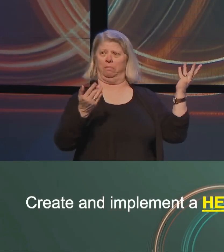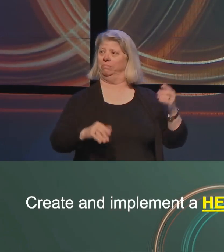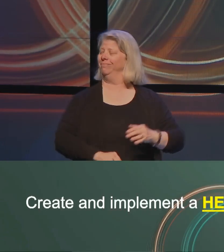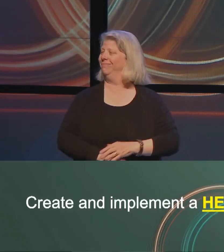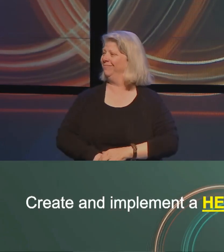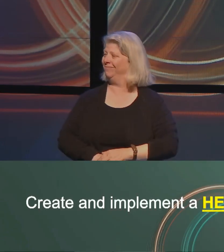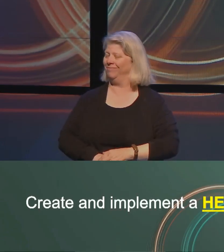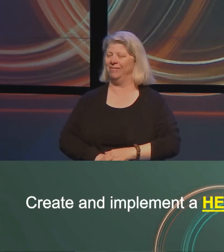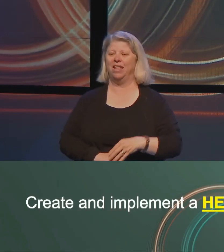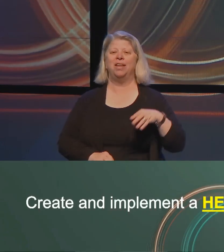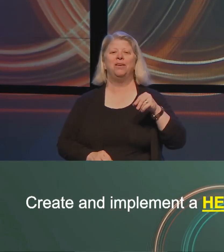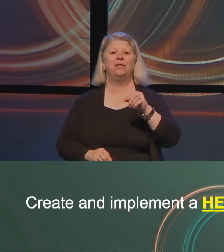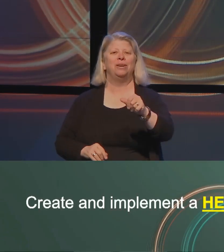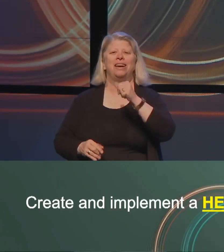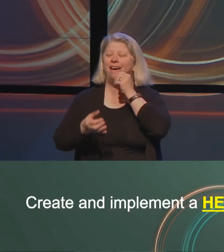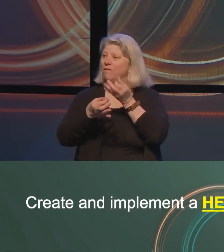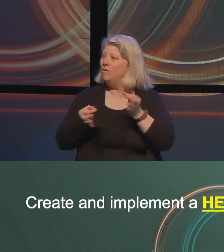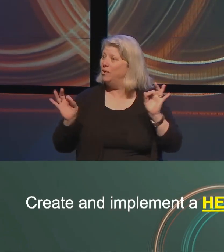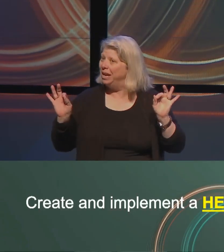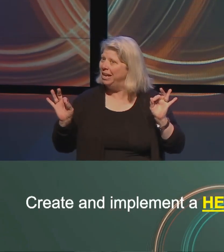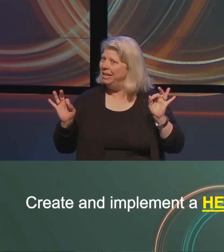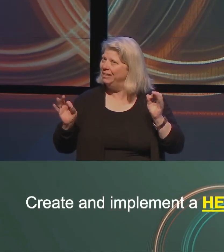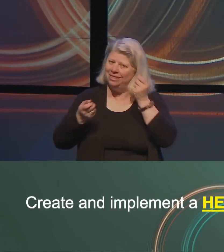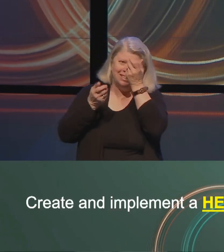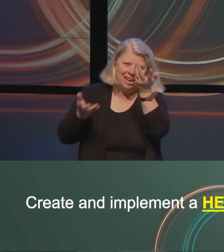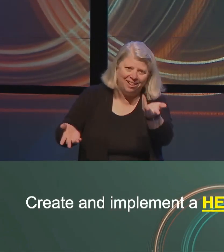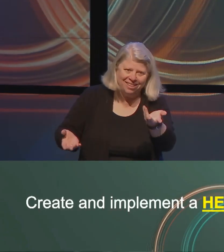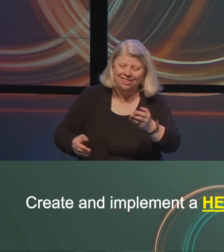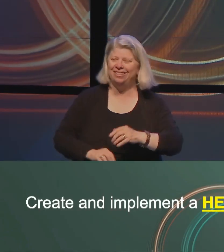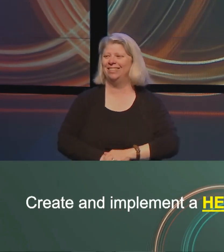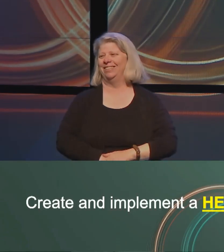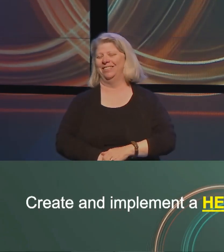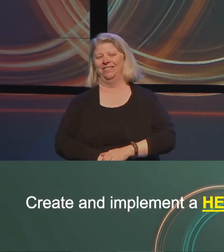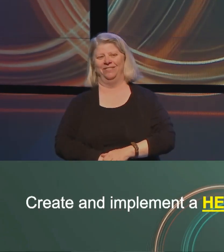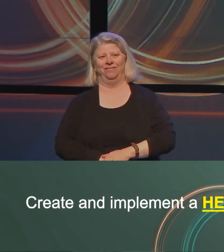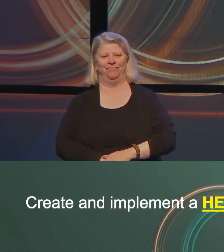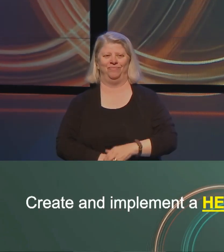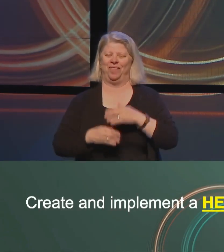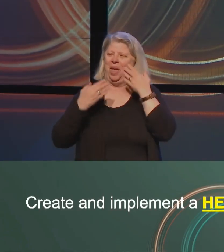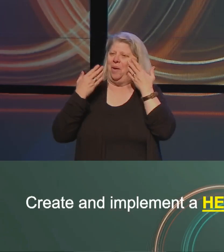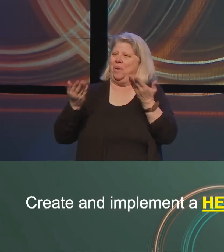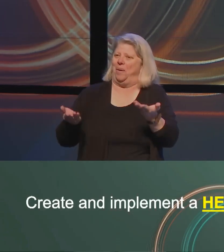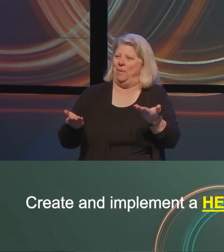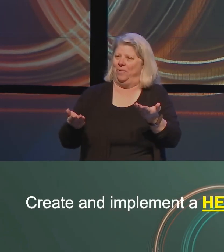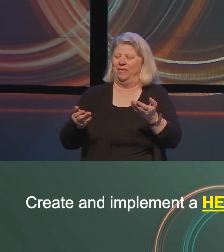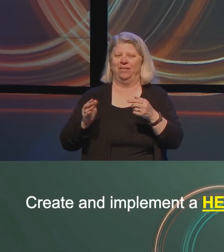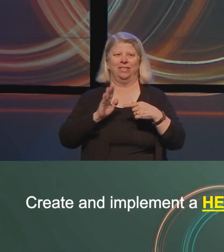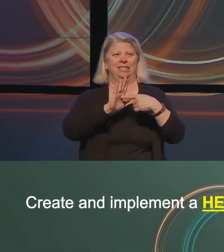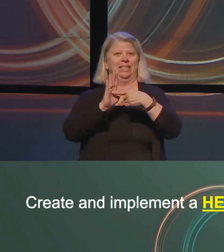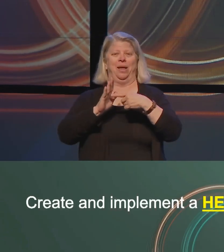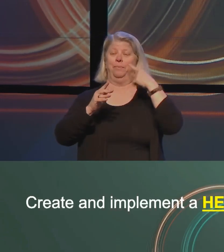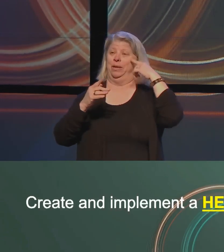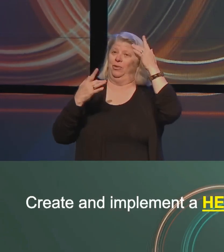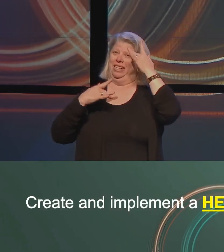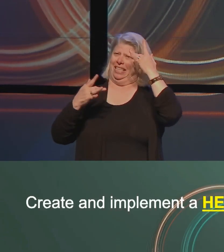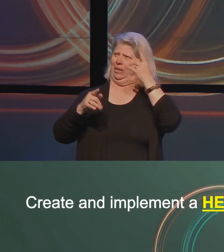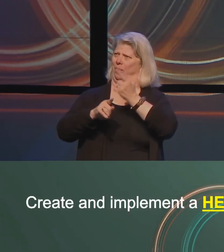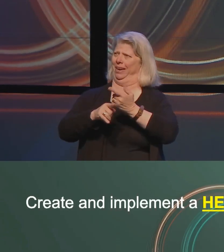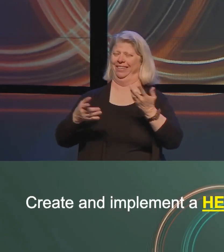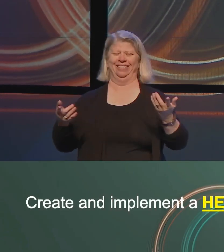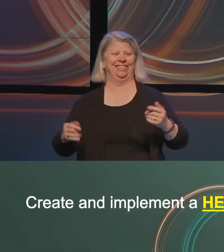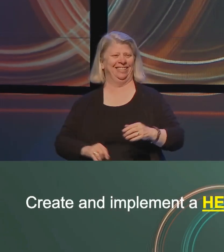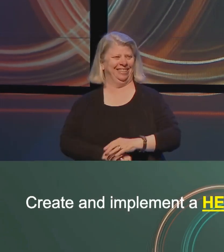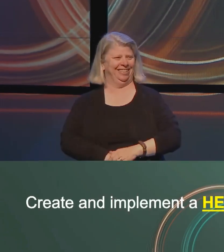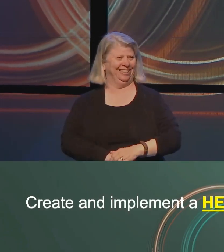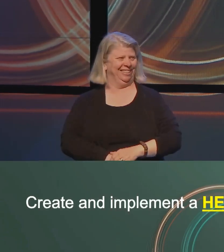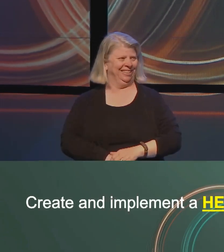No. And gardening isn't free. I'm just saying, like, I don't know. It's a sign of mental illness. I'm not sure.